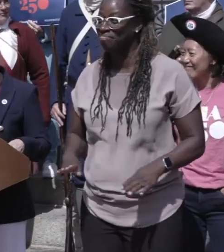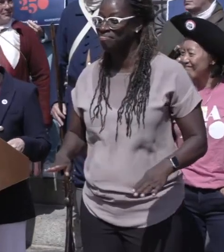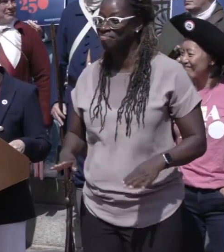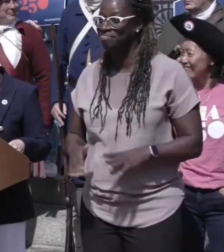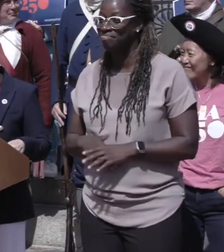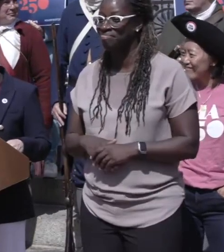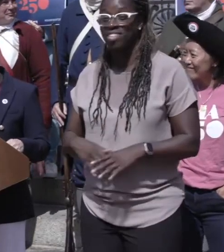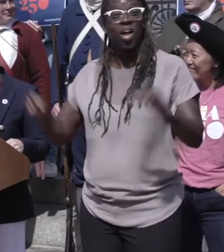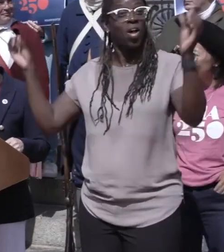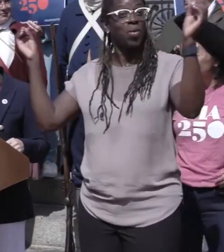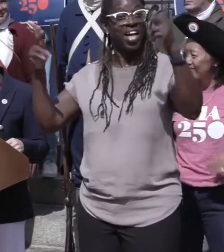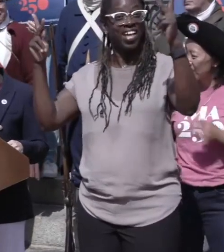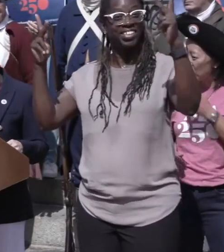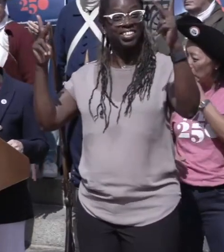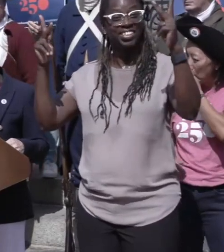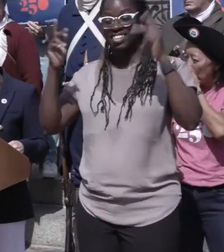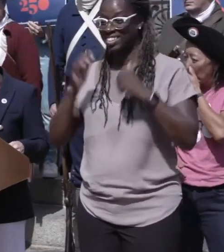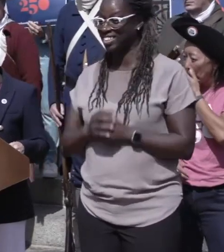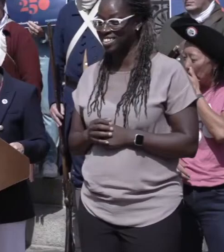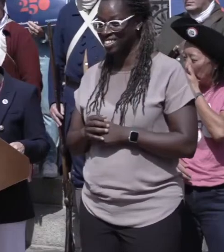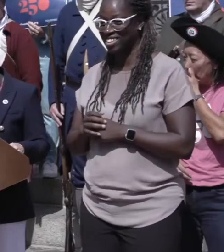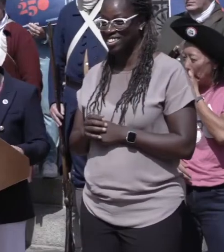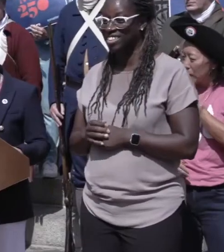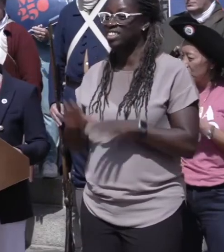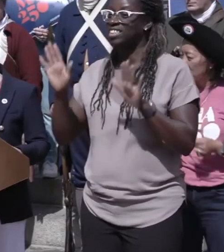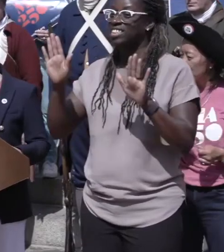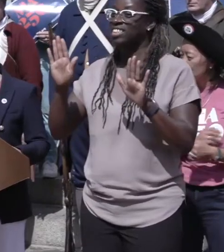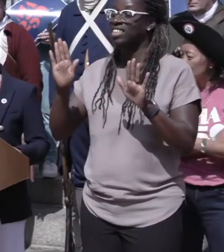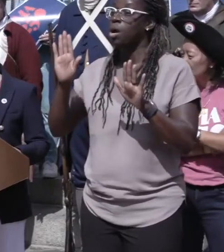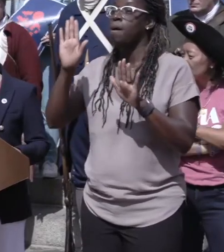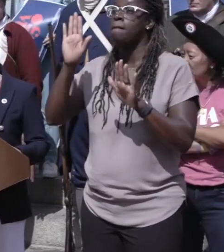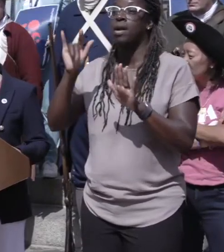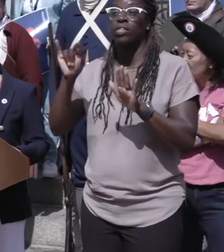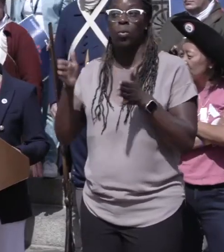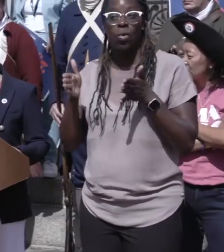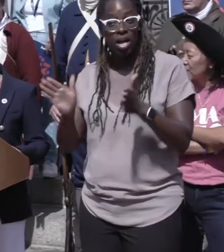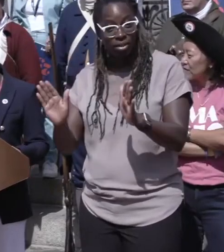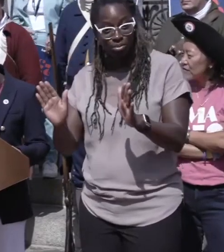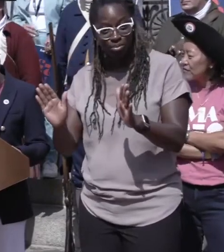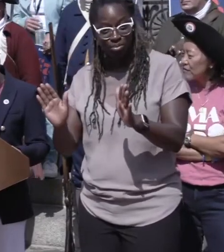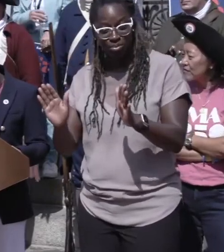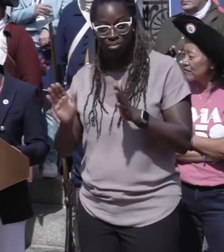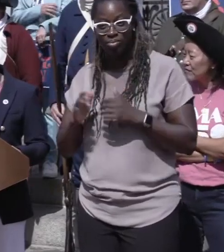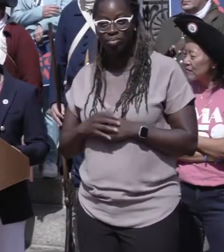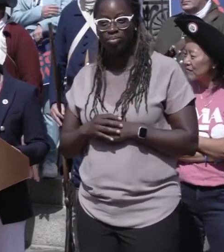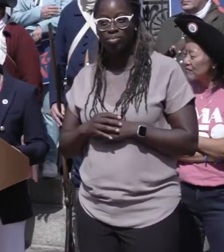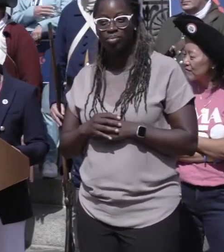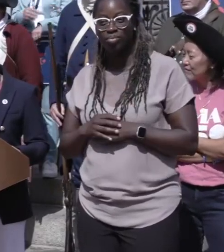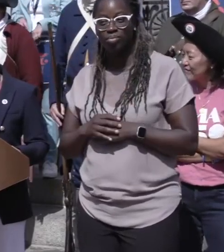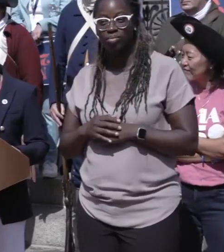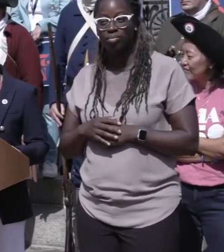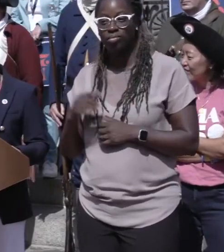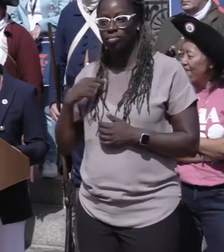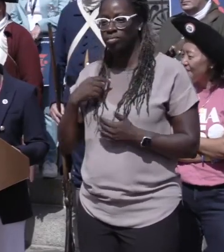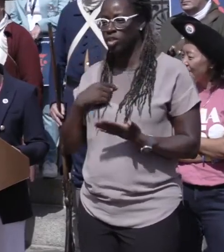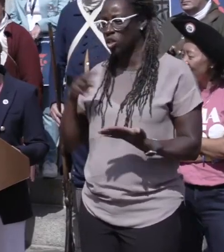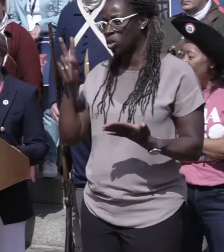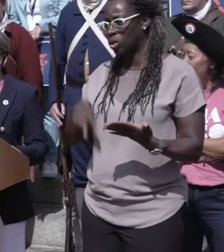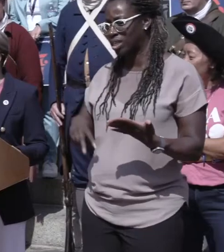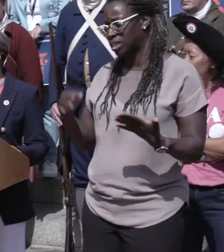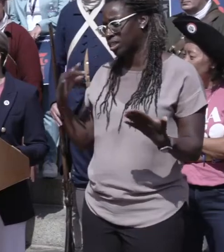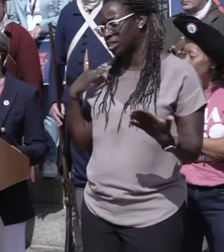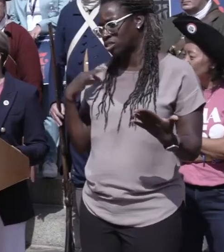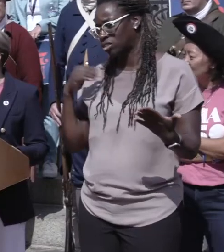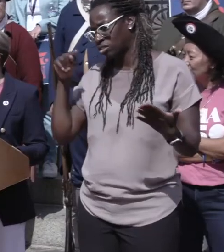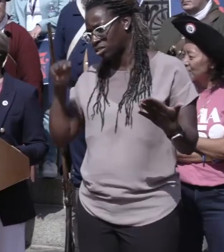Okay. By the way, you know, yes, first chemotherapy, cancer treatment, first computer. That's right. Yep.